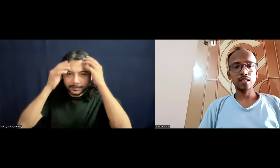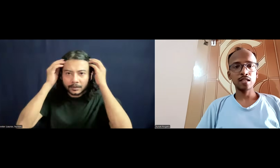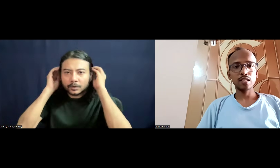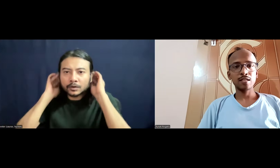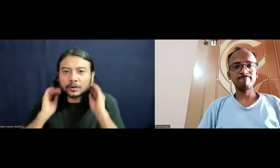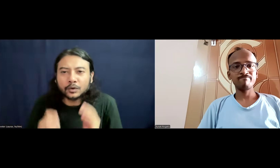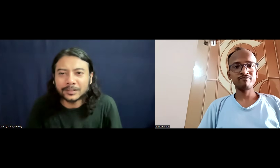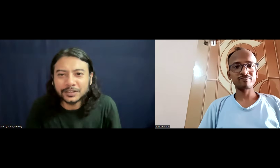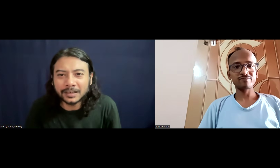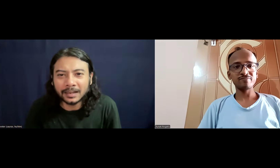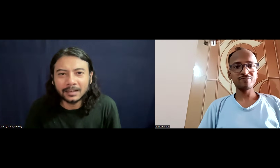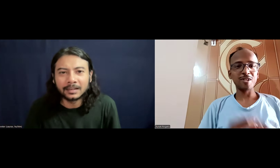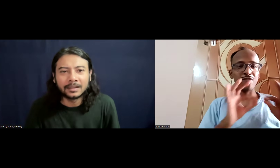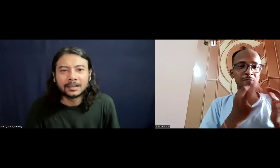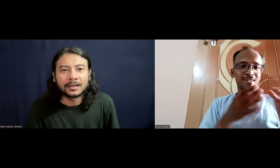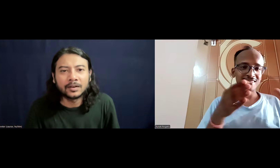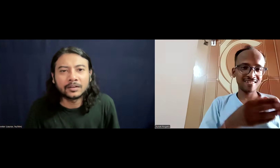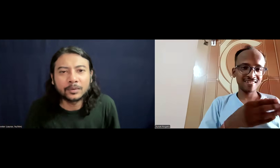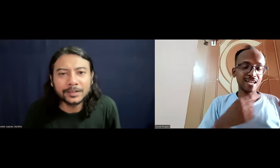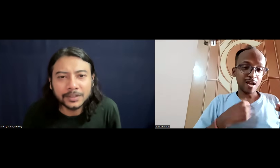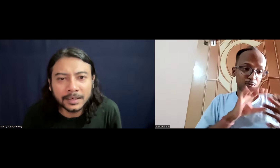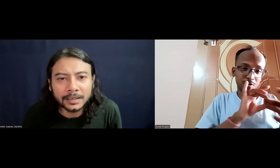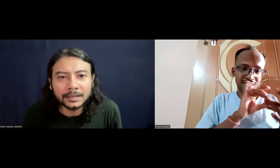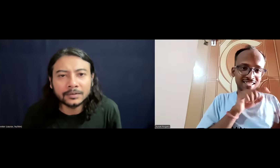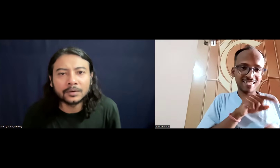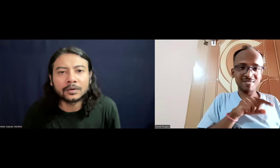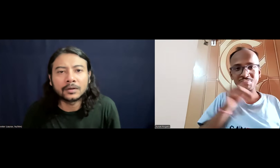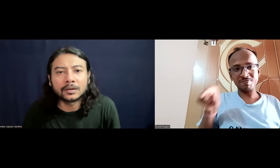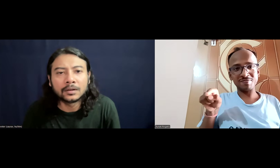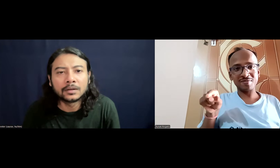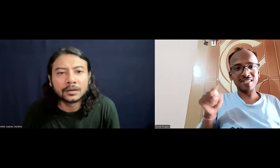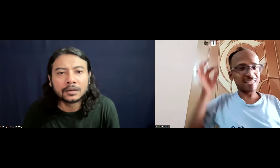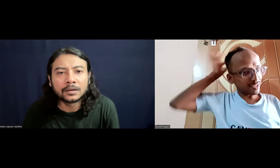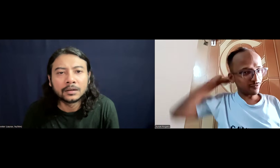So I think he was still question. signing, right? So I was So waiting. the question. So